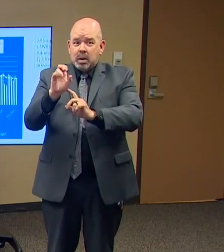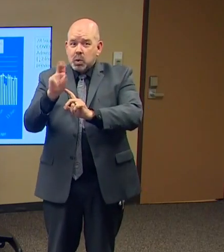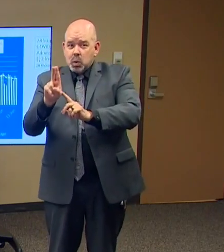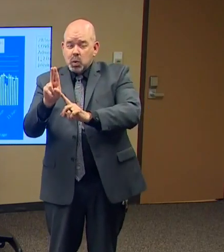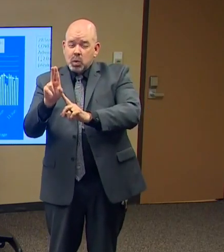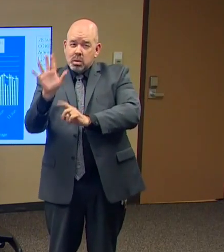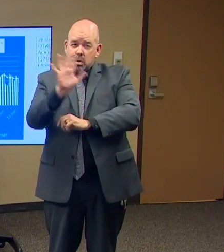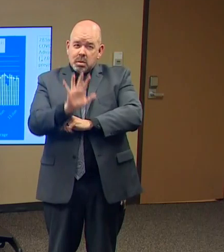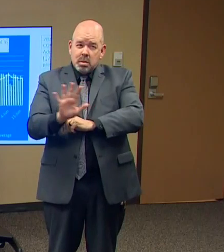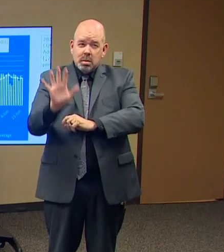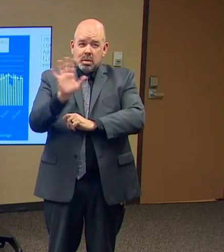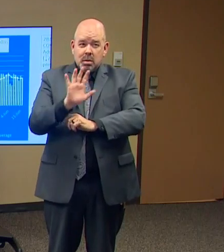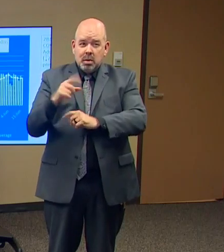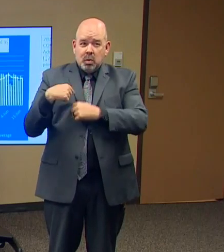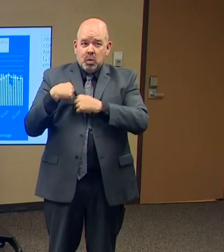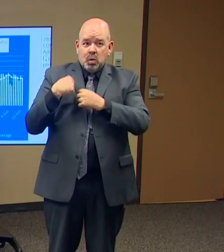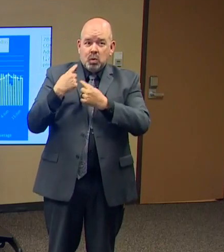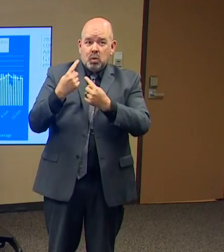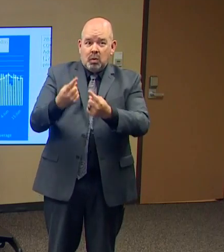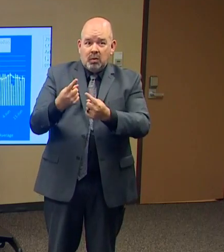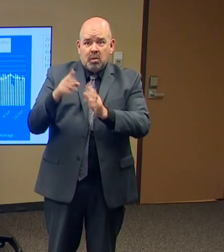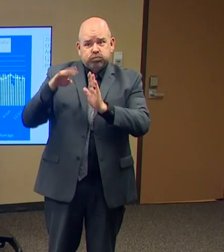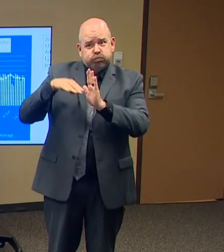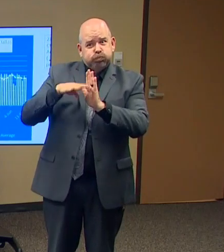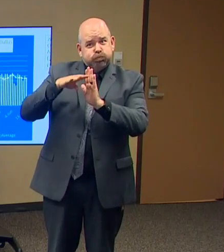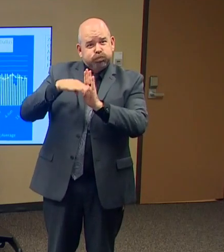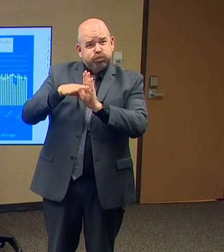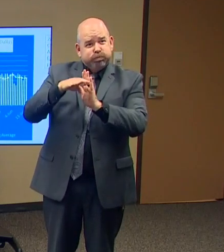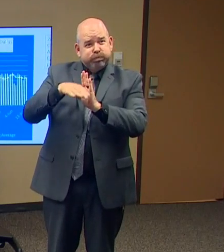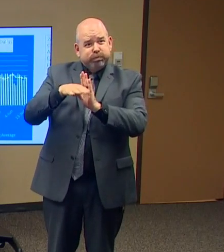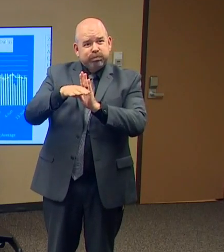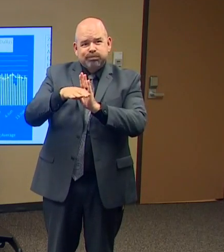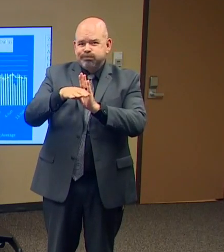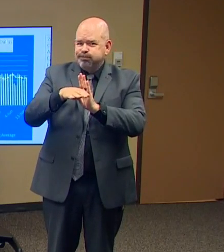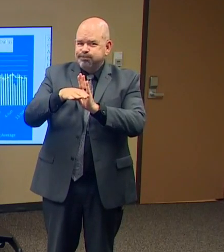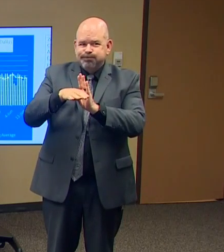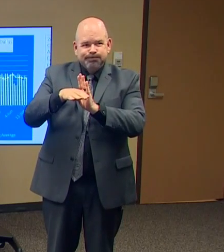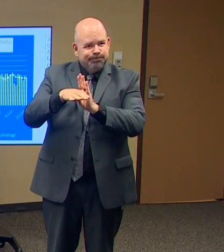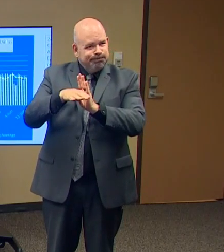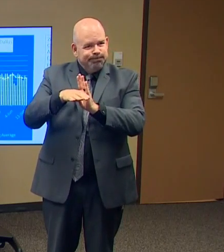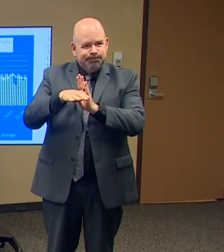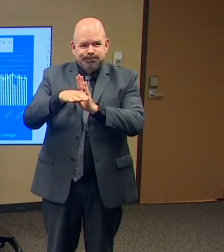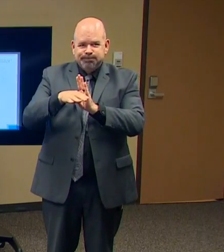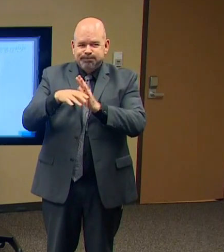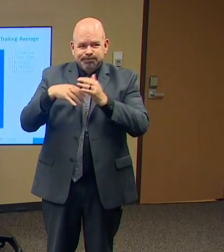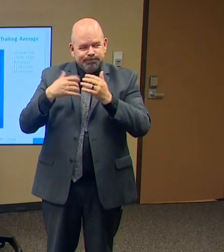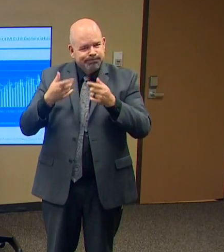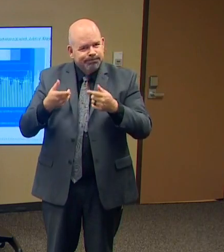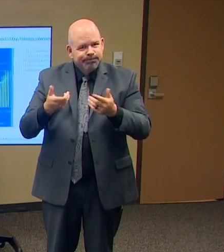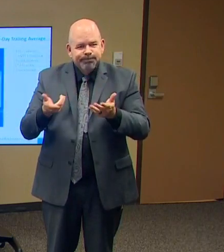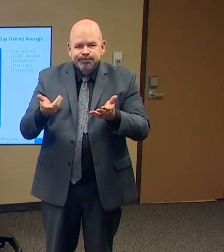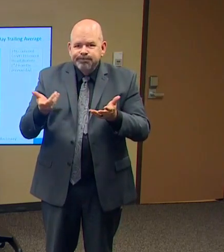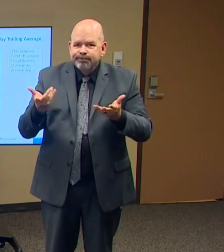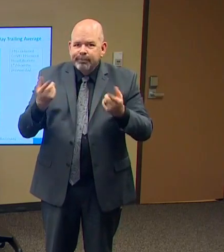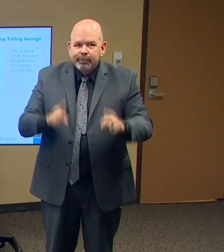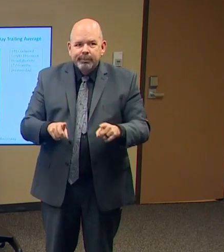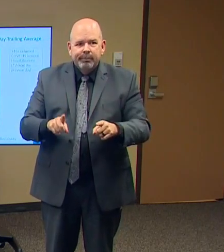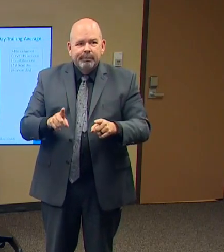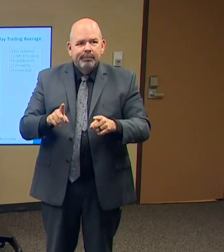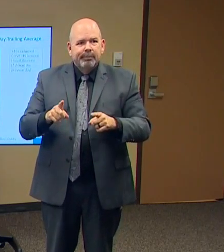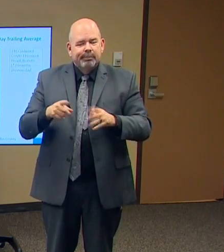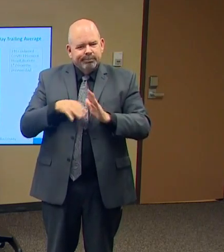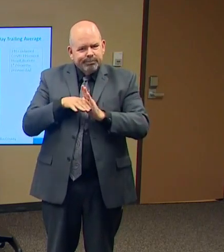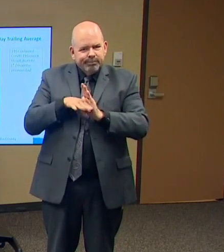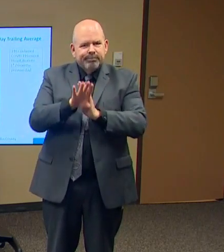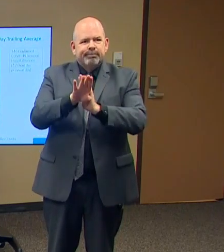flat for the last week, but again, certainly no decline in that. Next slide is then the